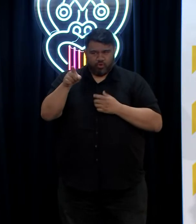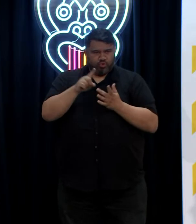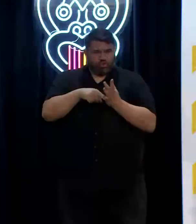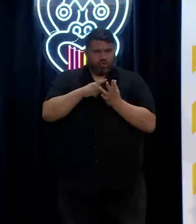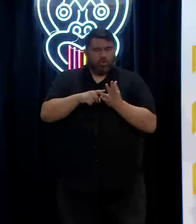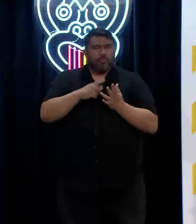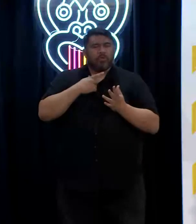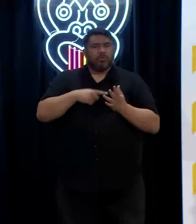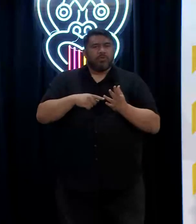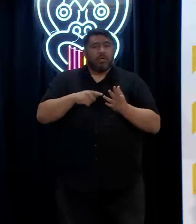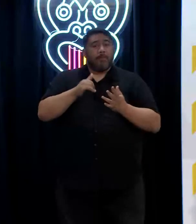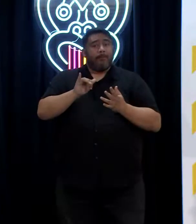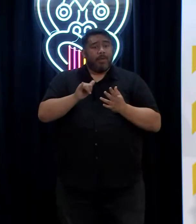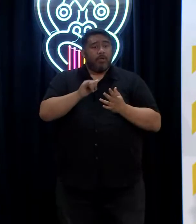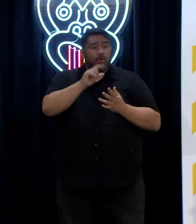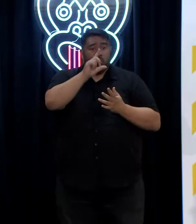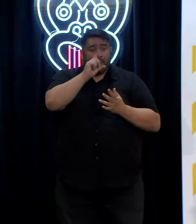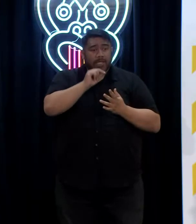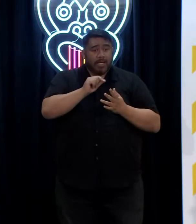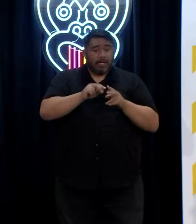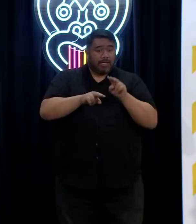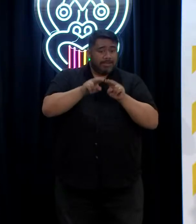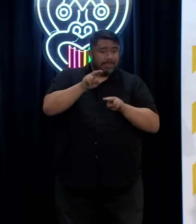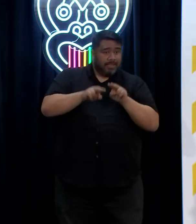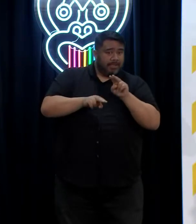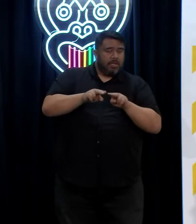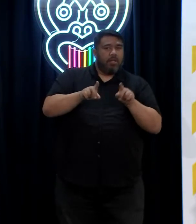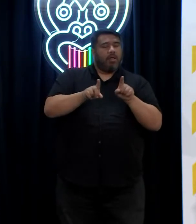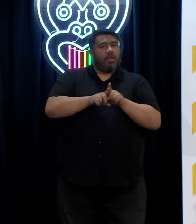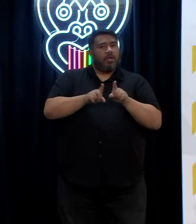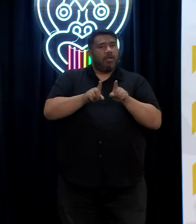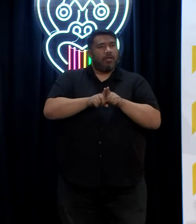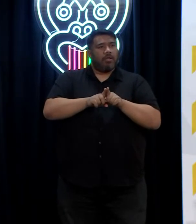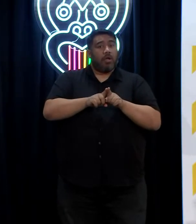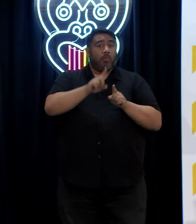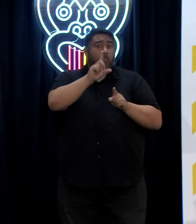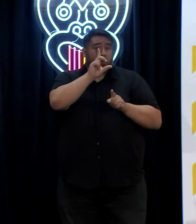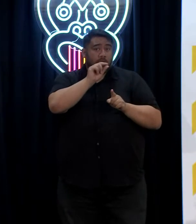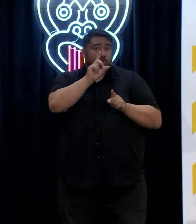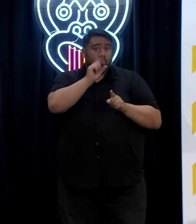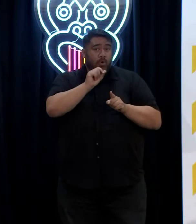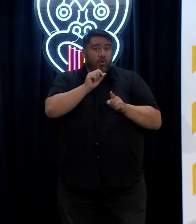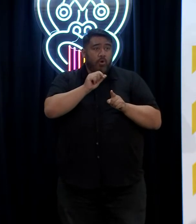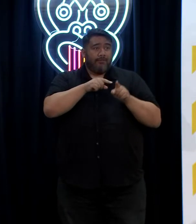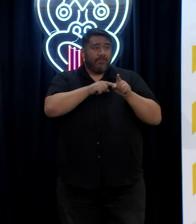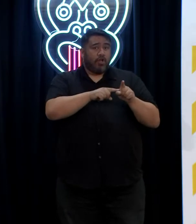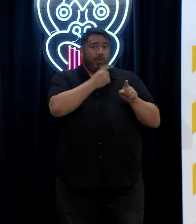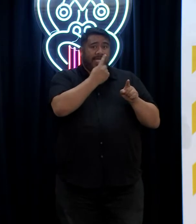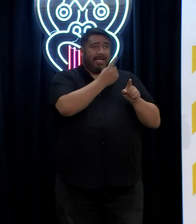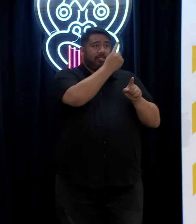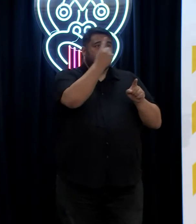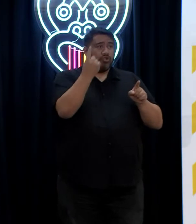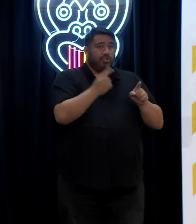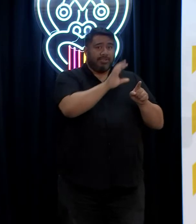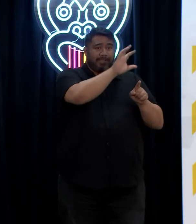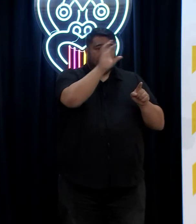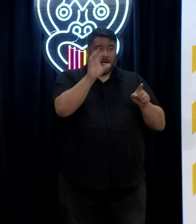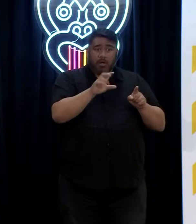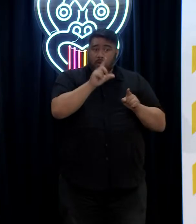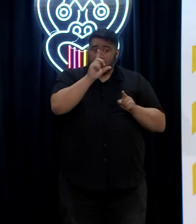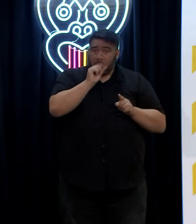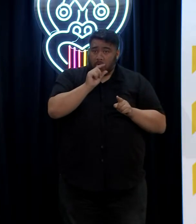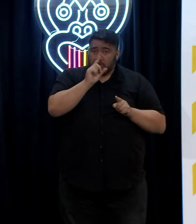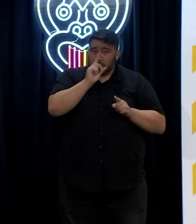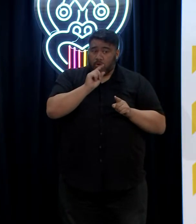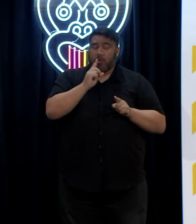we might be able to assess as we move forward is whether we could return to a state-by-state approach. As I said yesterday, I think that's not